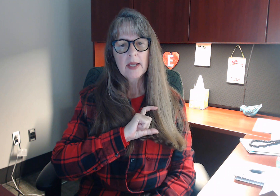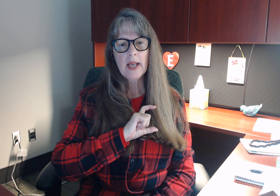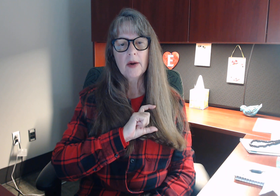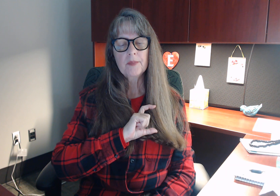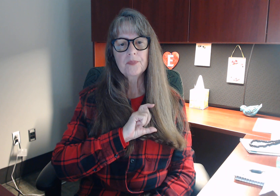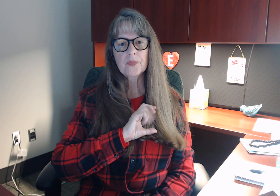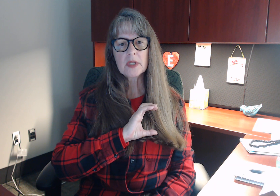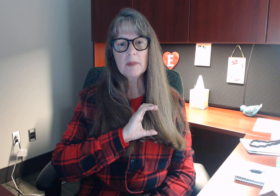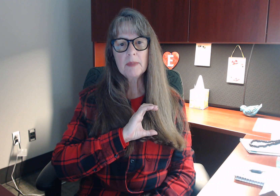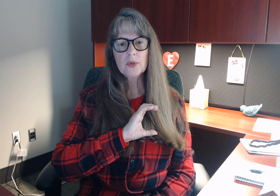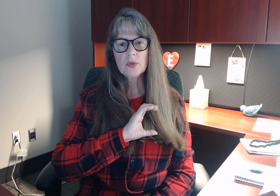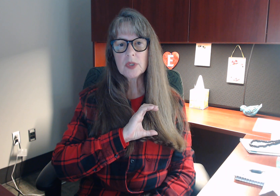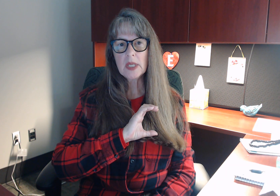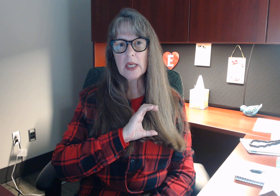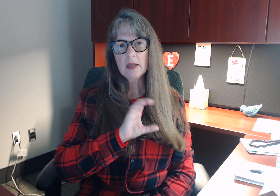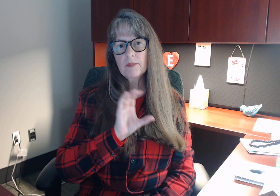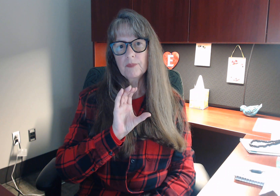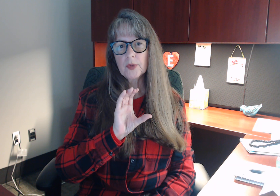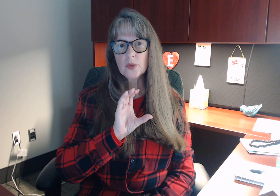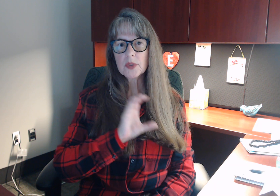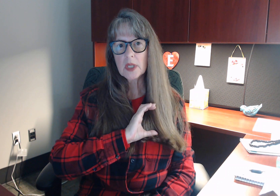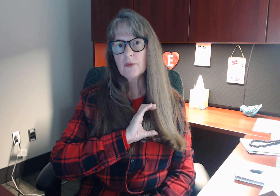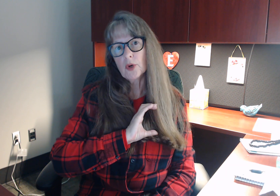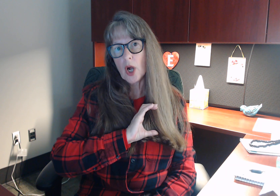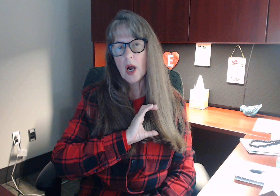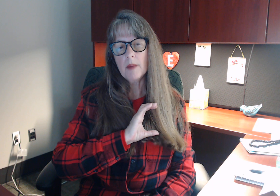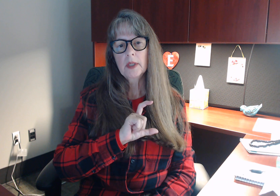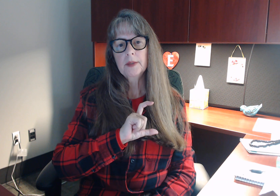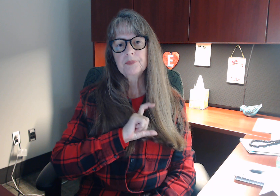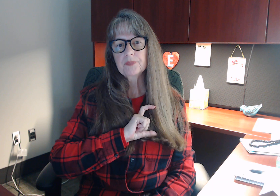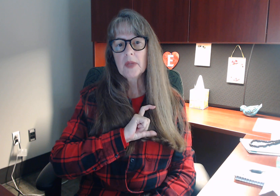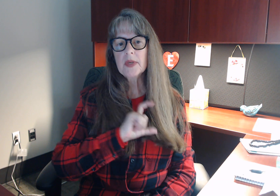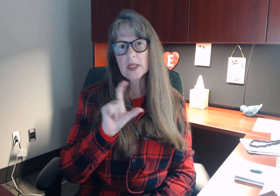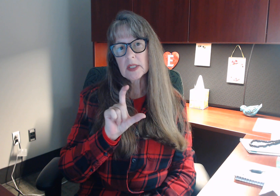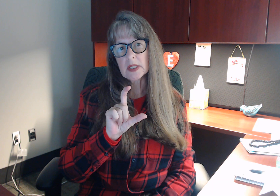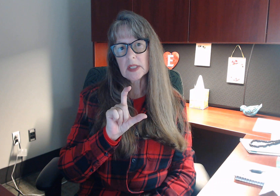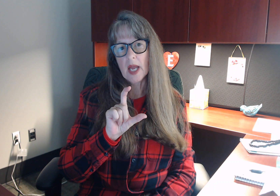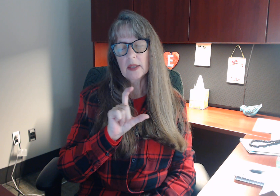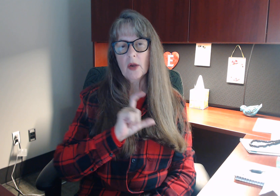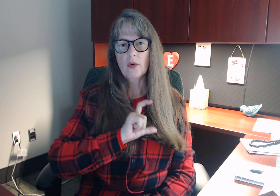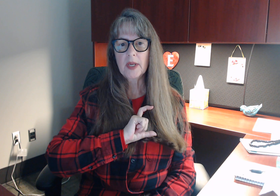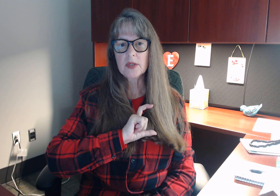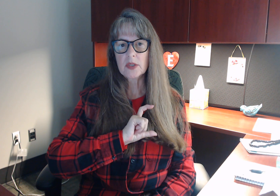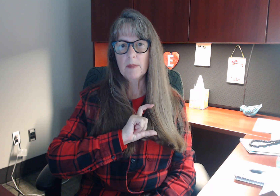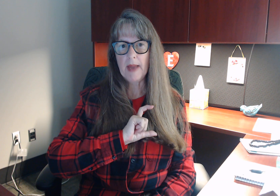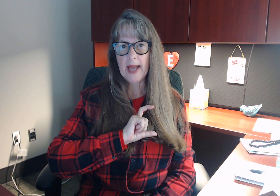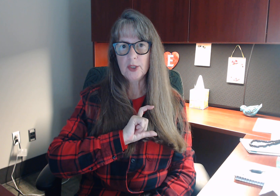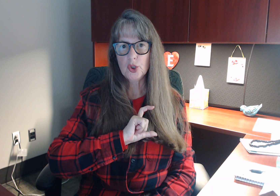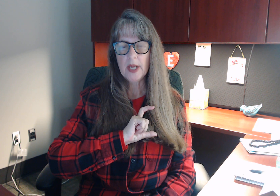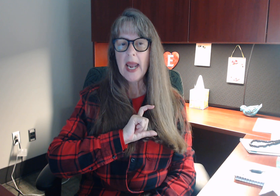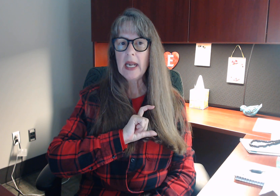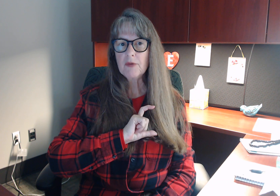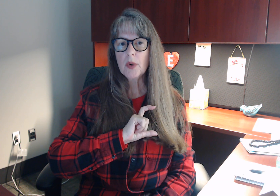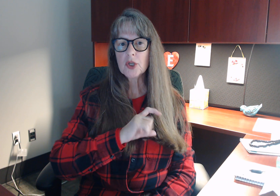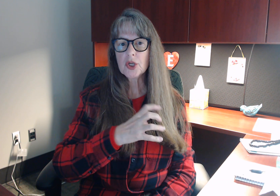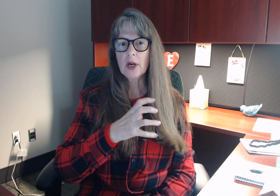Now some people do C, they'll do a C for cop. This is the sign though, because it's the badge. And if you want a sheriff, then you